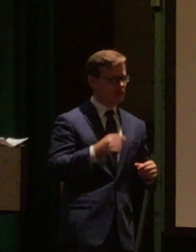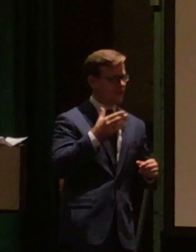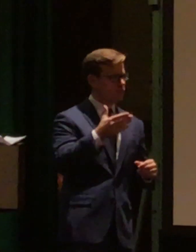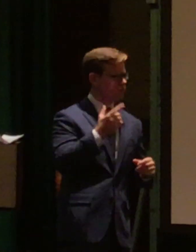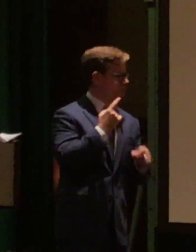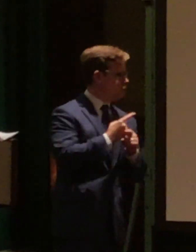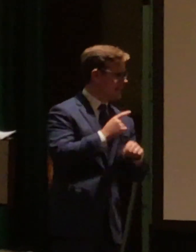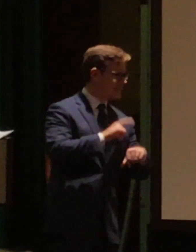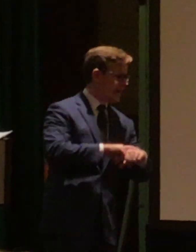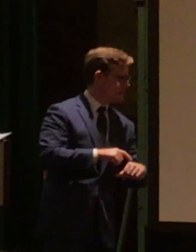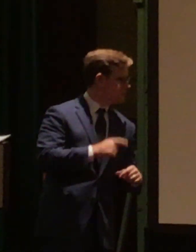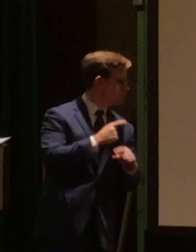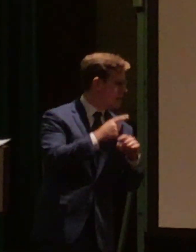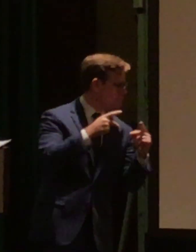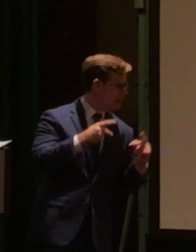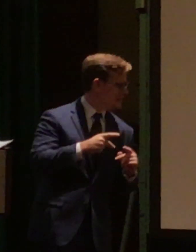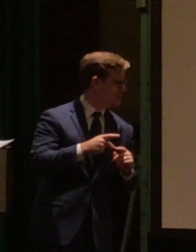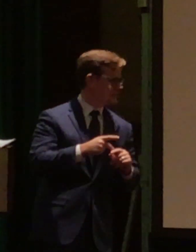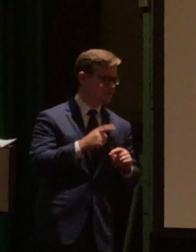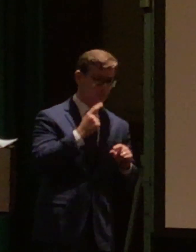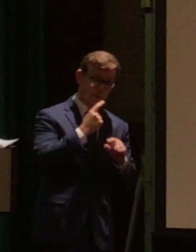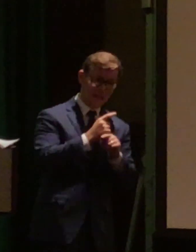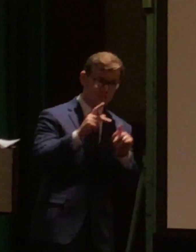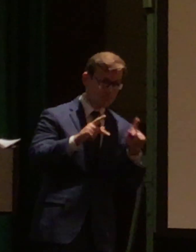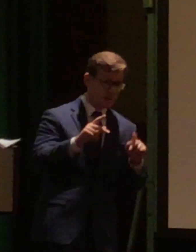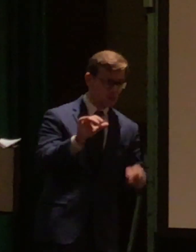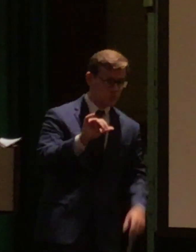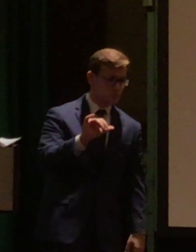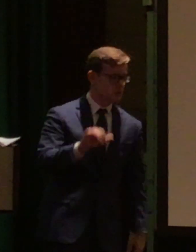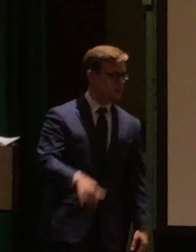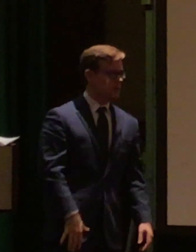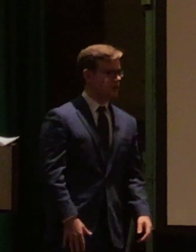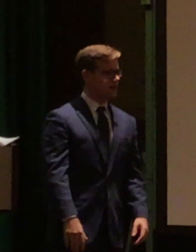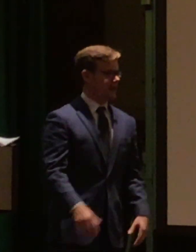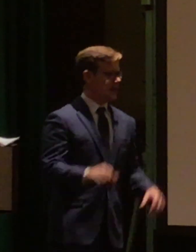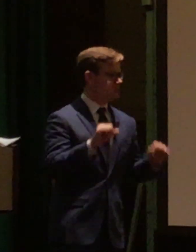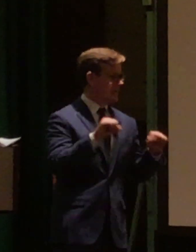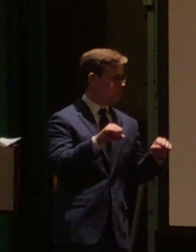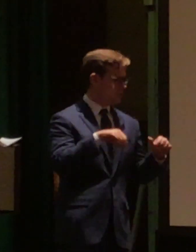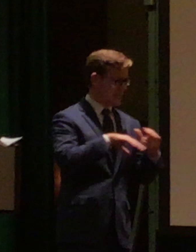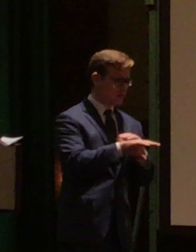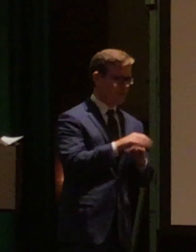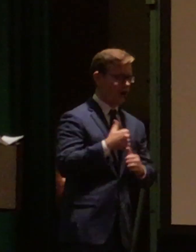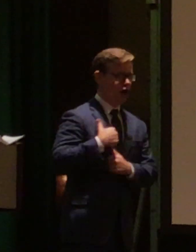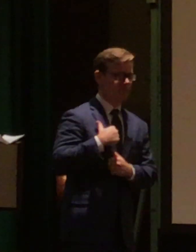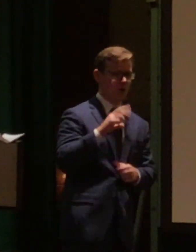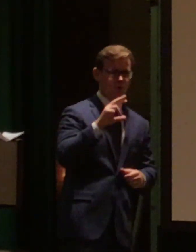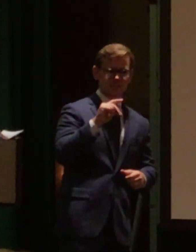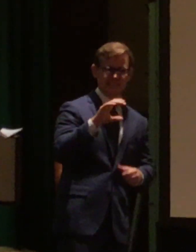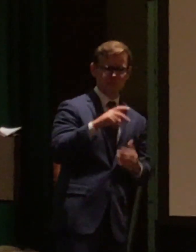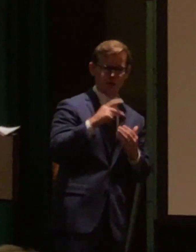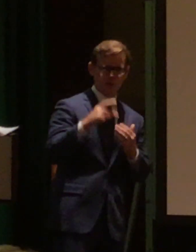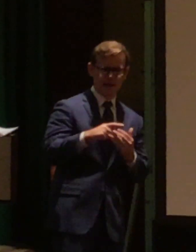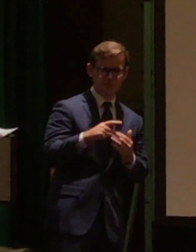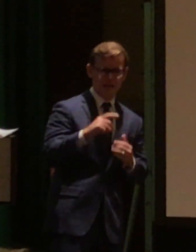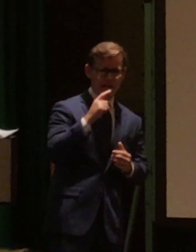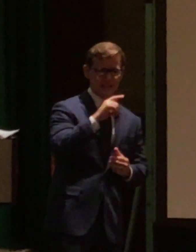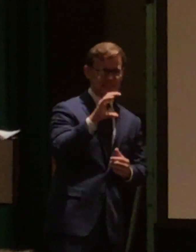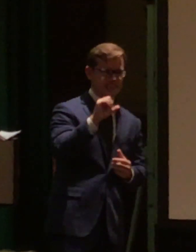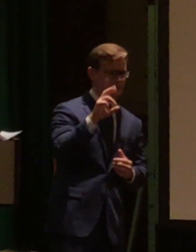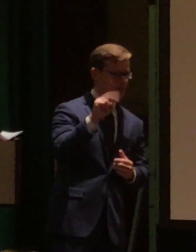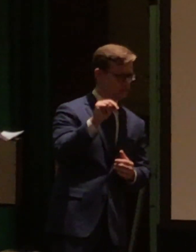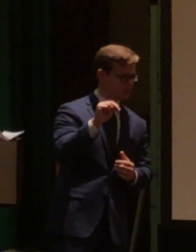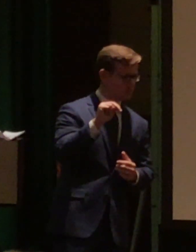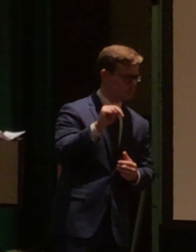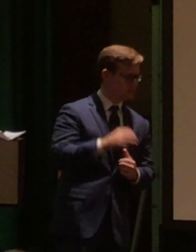I was very fortunate in that I was at the right time, in the right place, and with the right people. So I was able to get into the